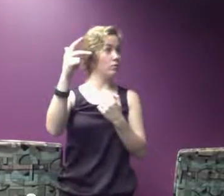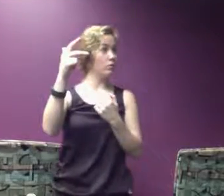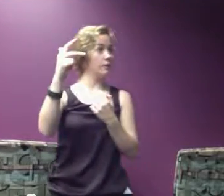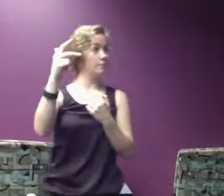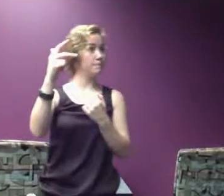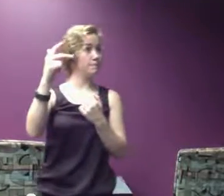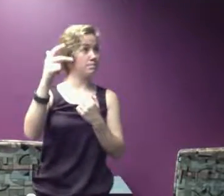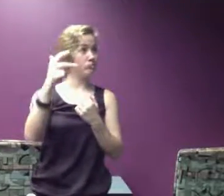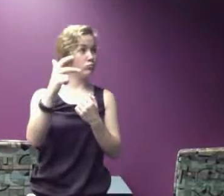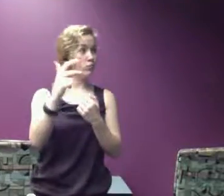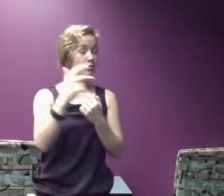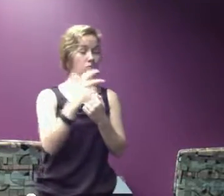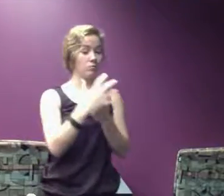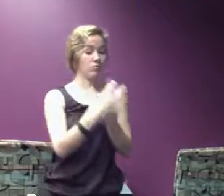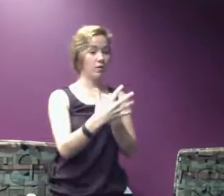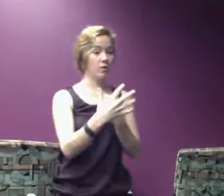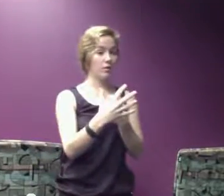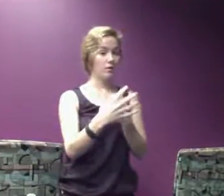and we got a 9x to the third,